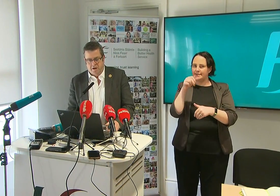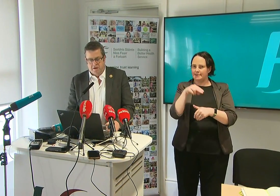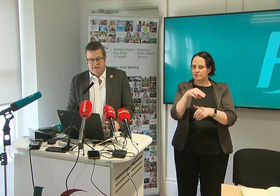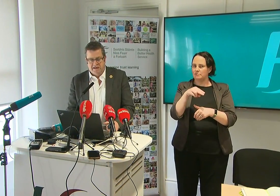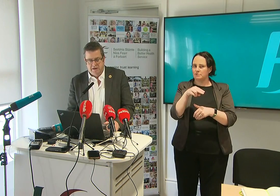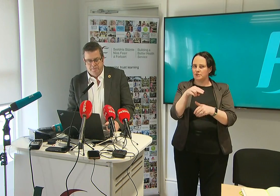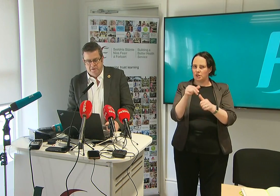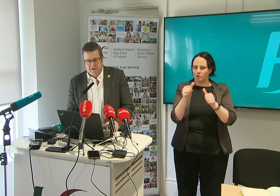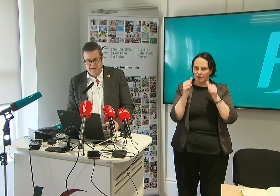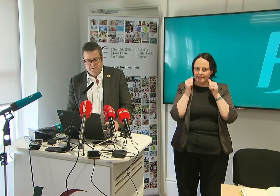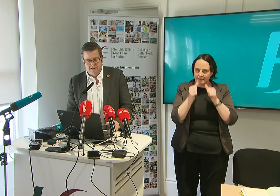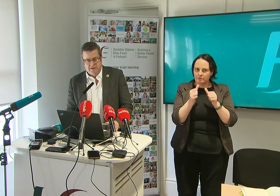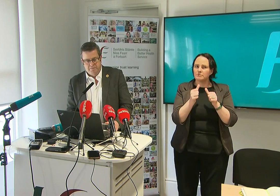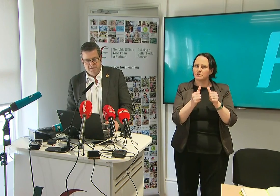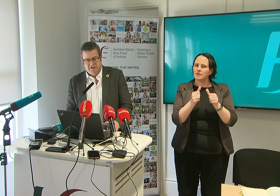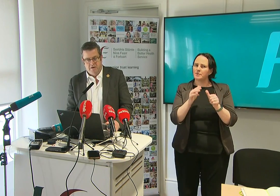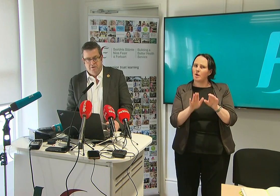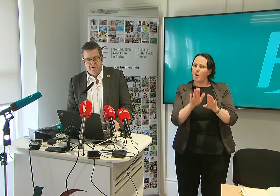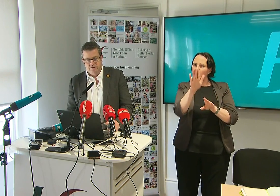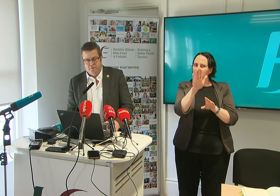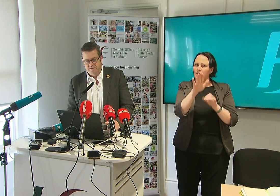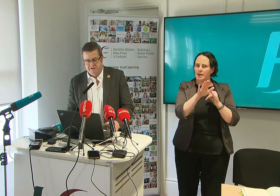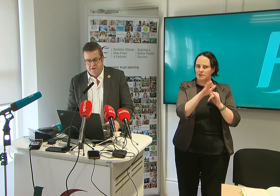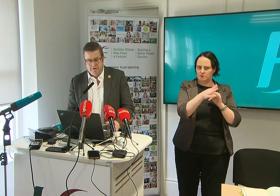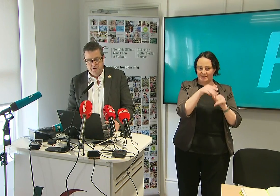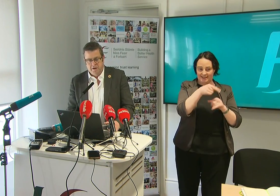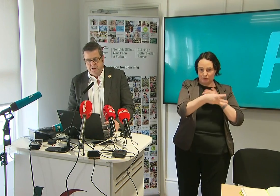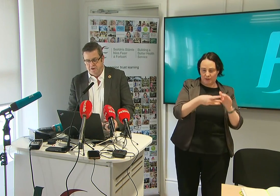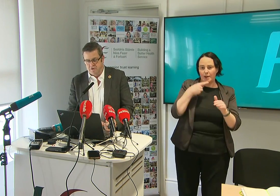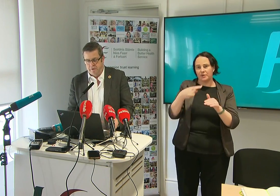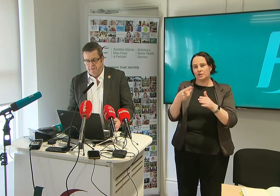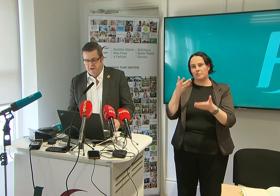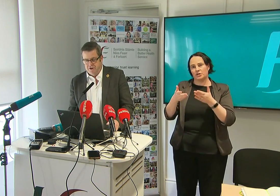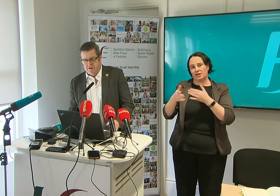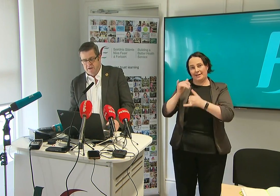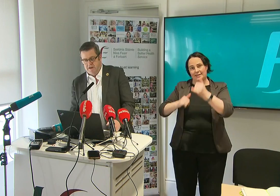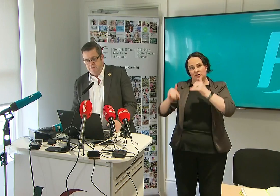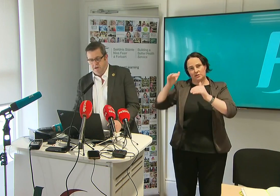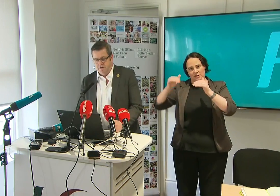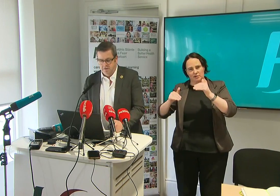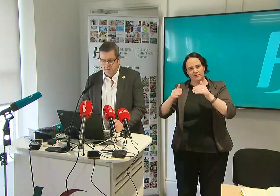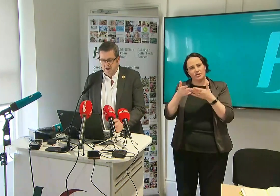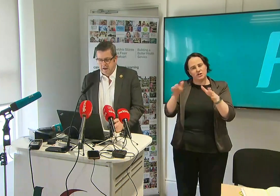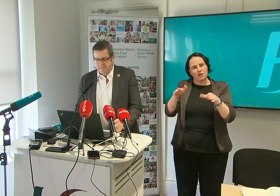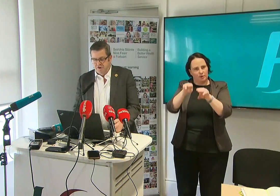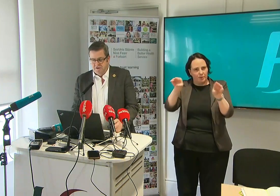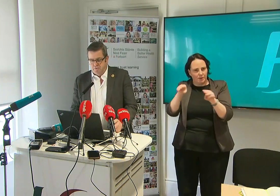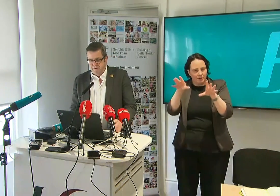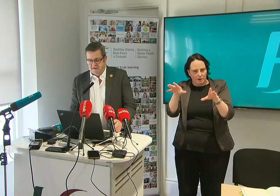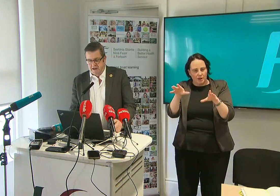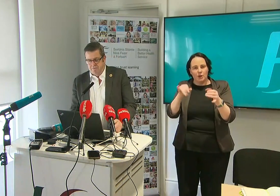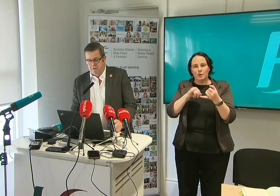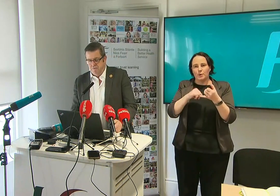week are slightly up on last week, but down on the previous year in our general population, and our